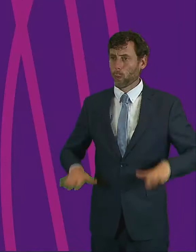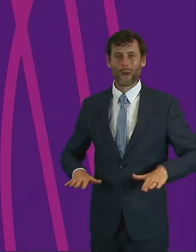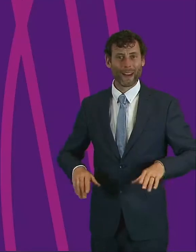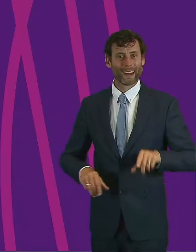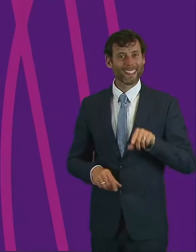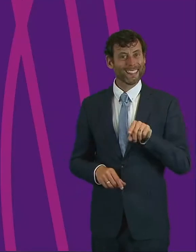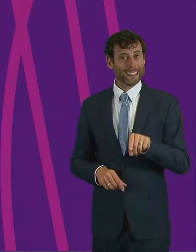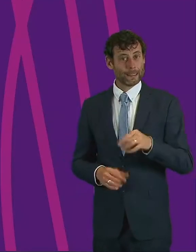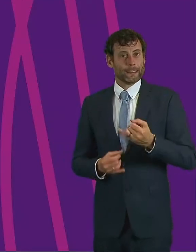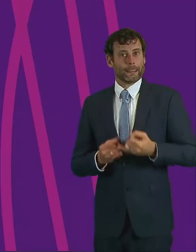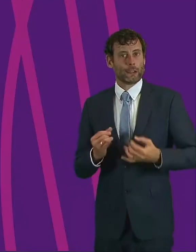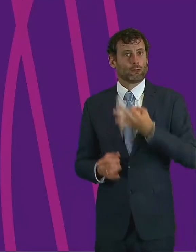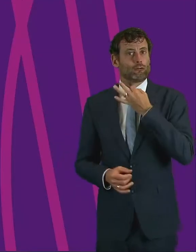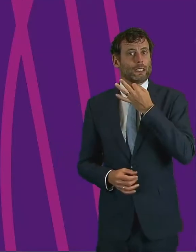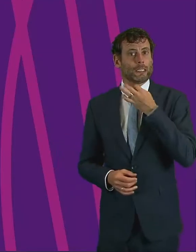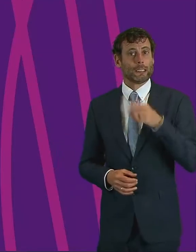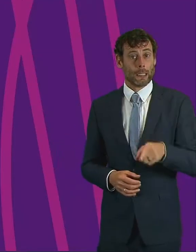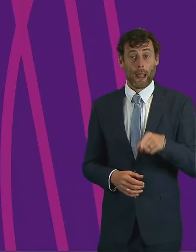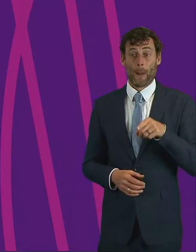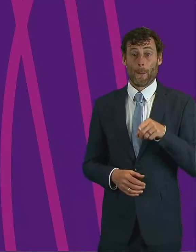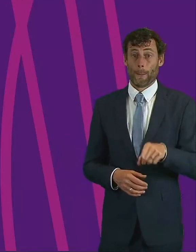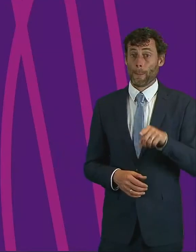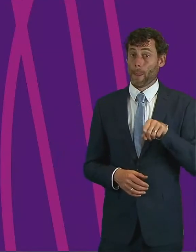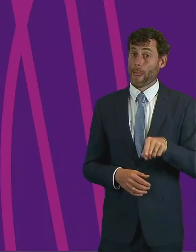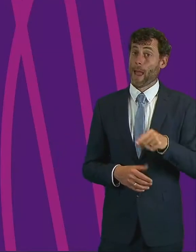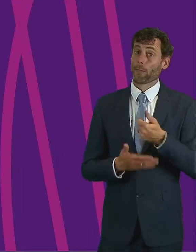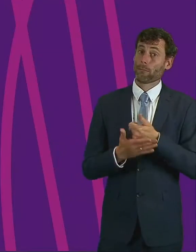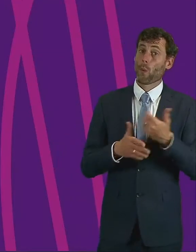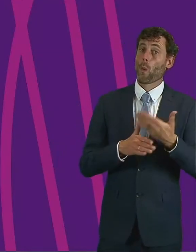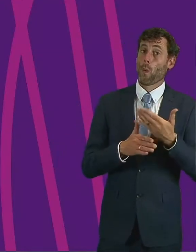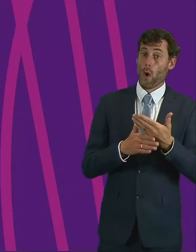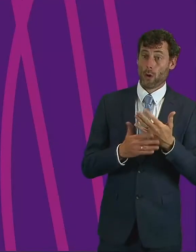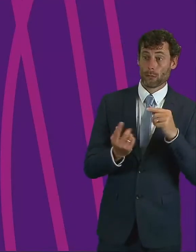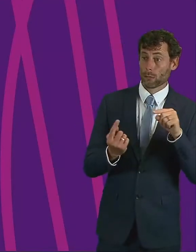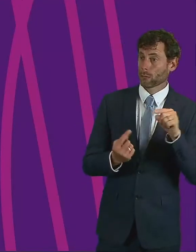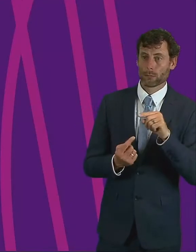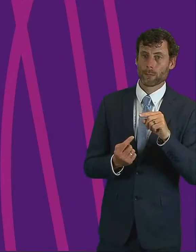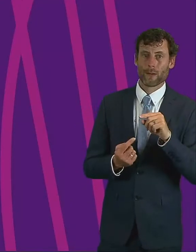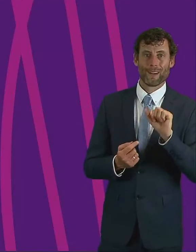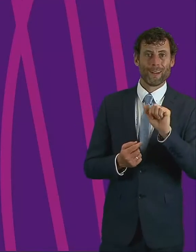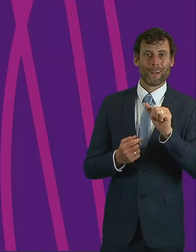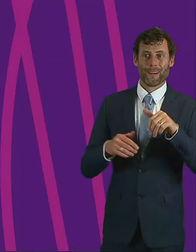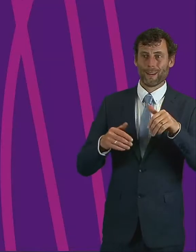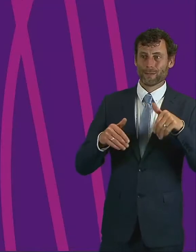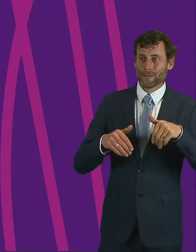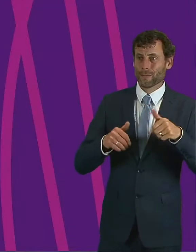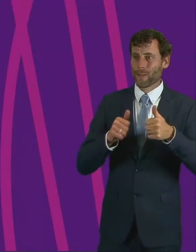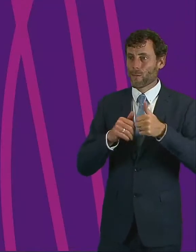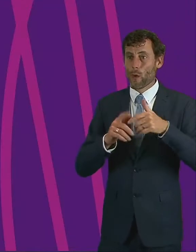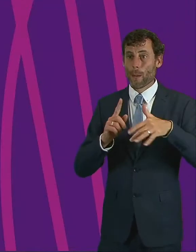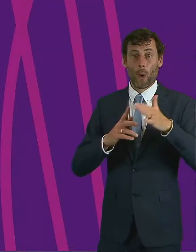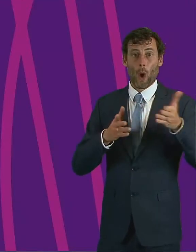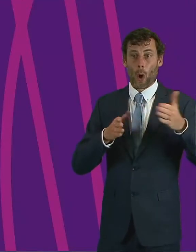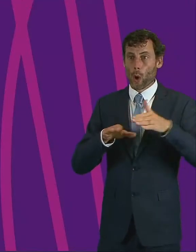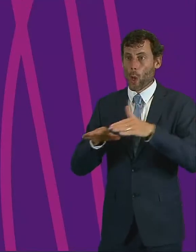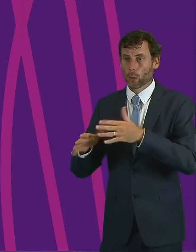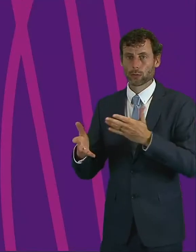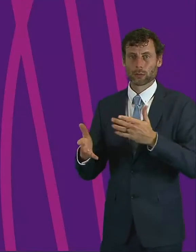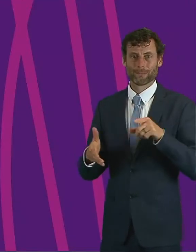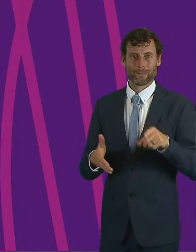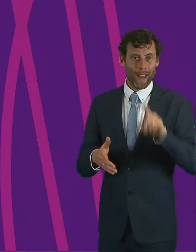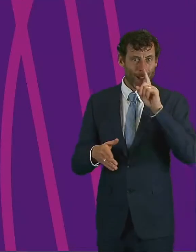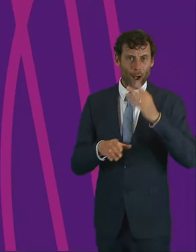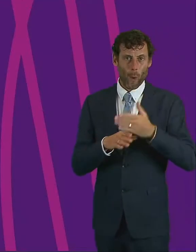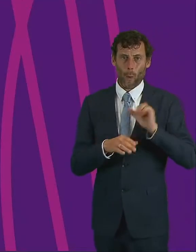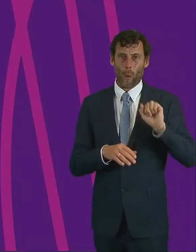are more likely to work in industries affected by closure and less likely to be able to work at home. I recommended a jobs guarantee